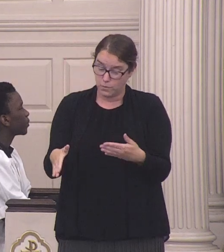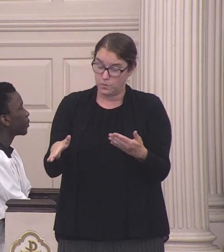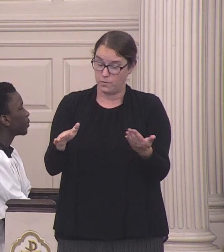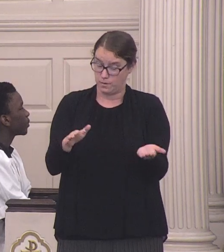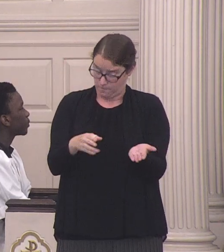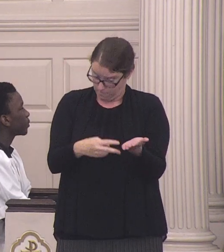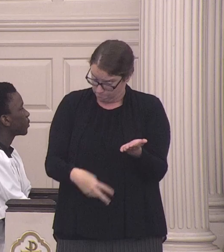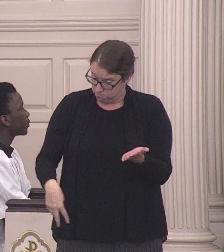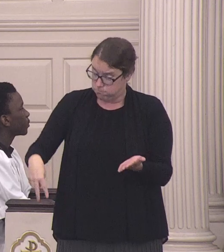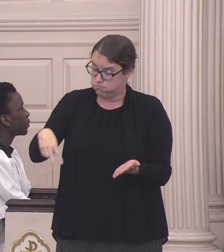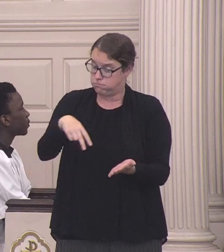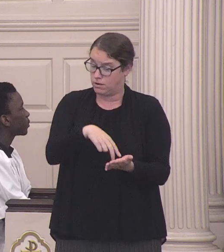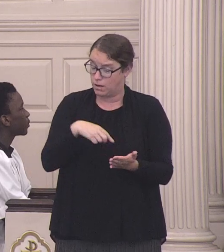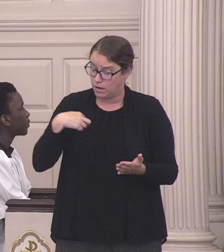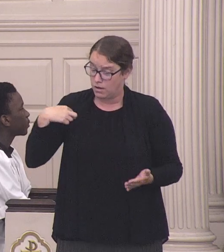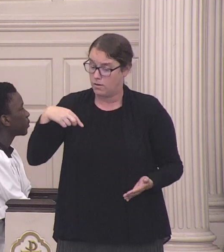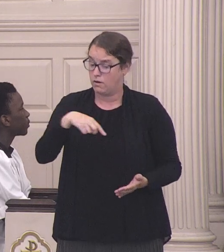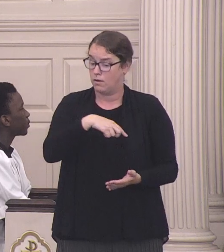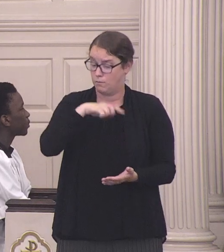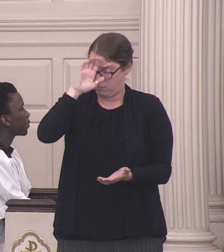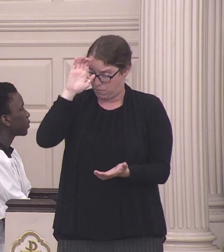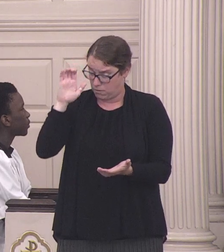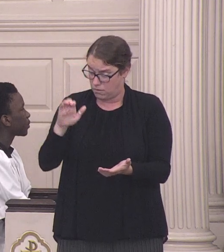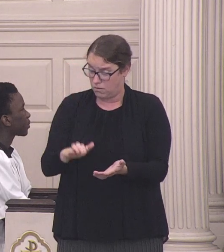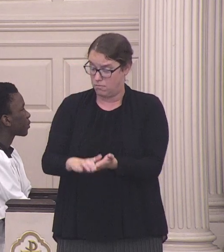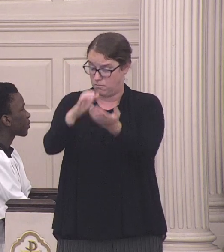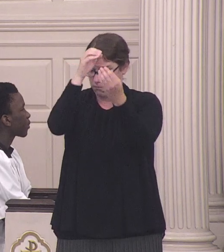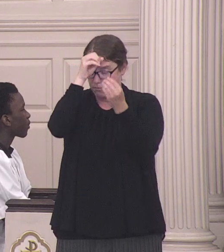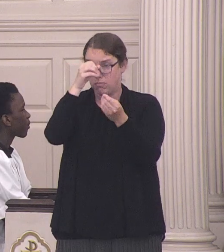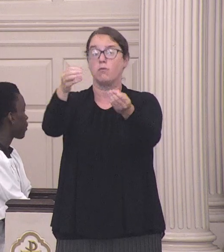Lord, and profess your